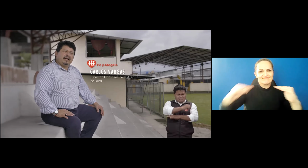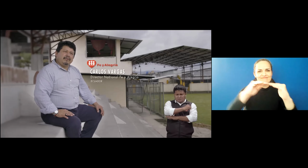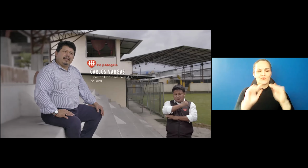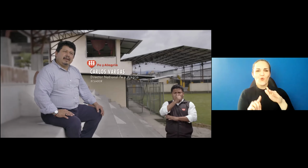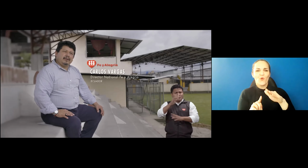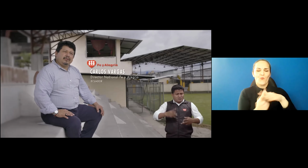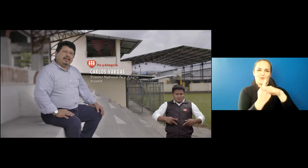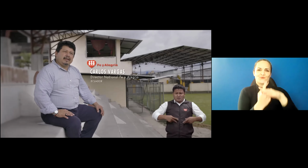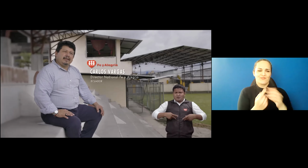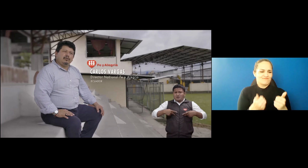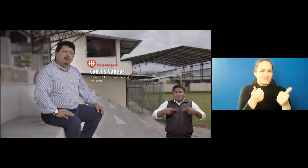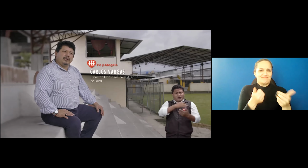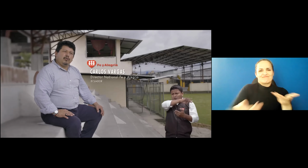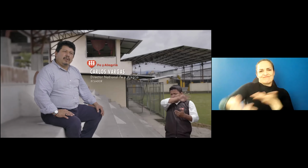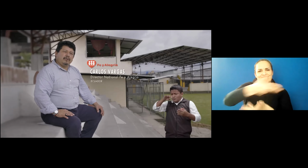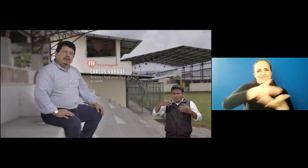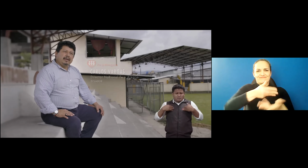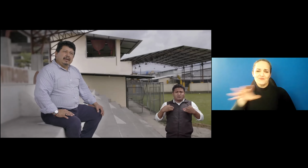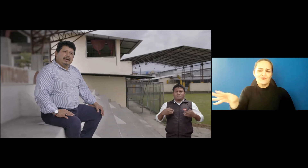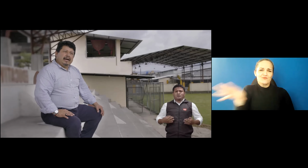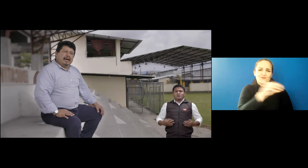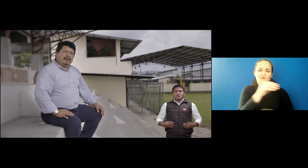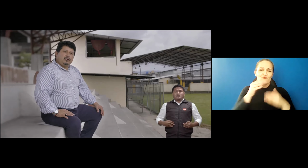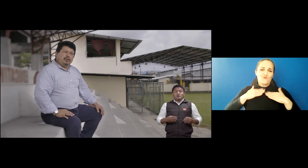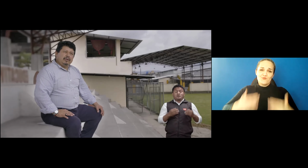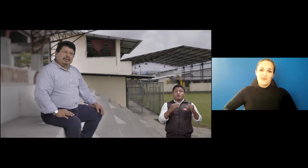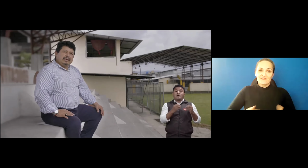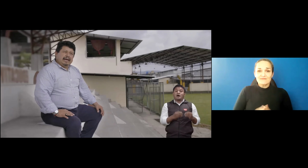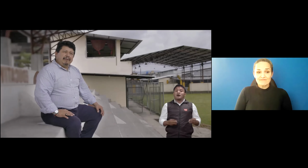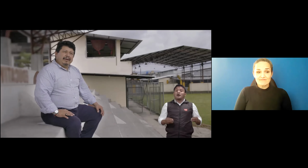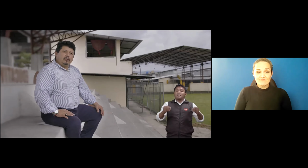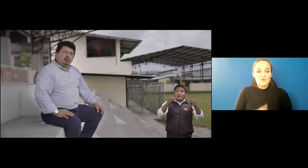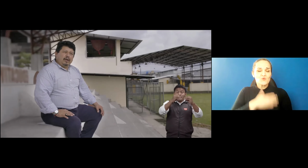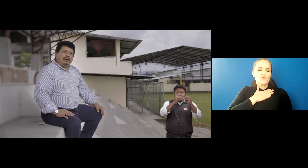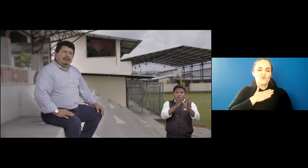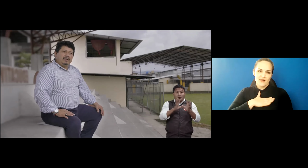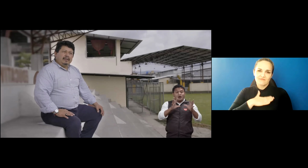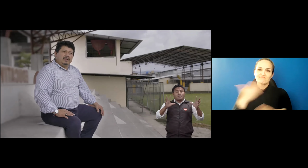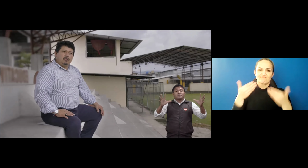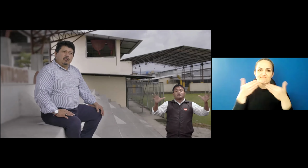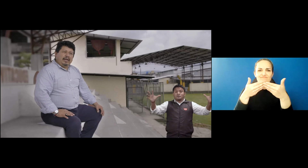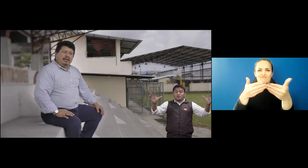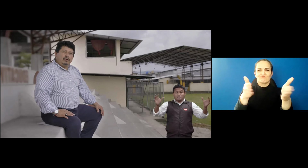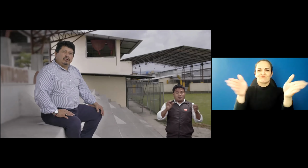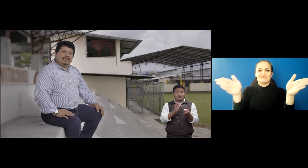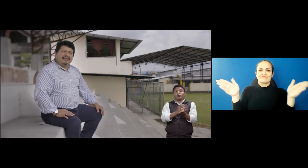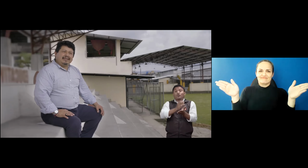same opportunities to achieve success in life, which is the dream of every human being.